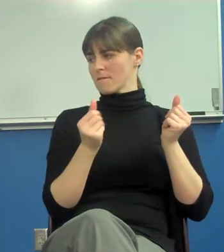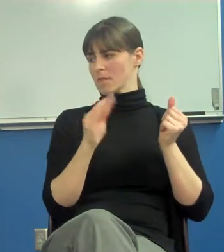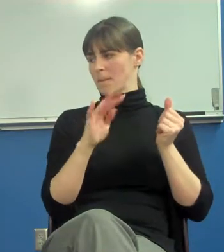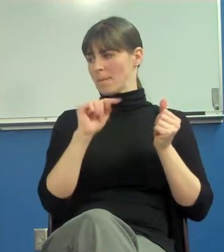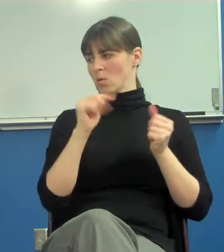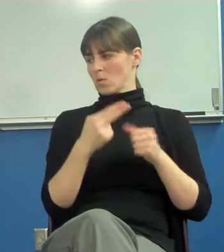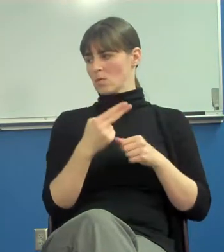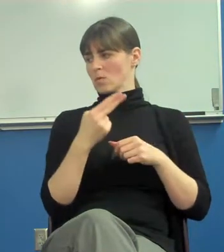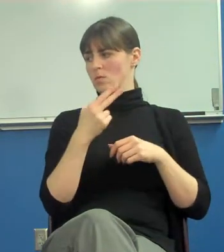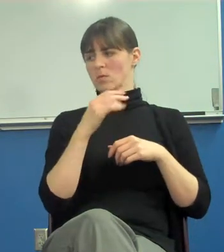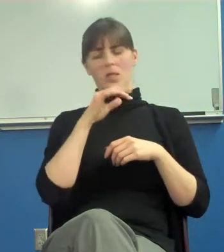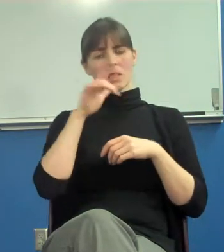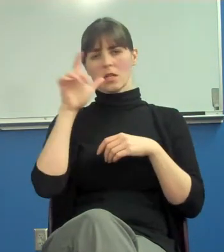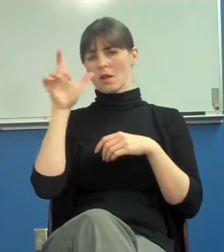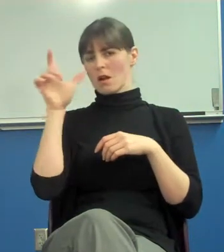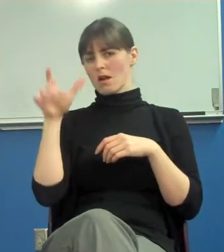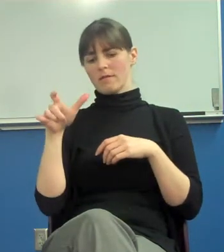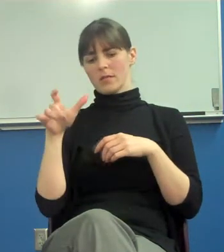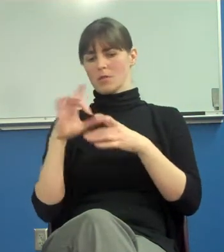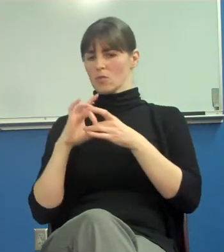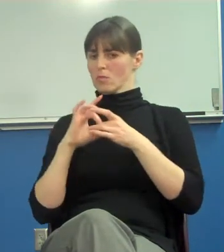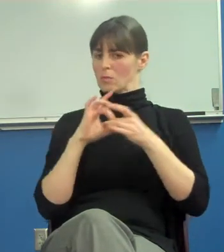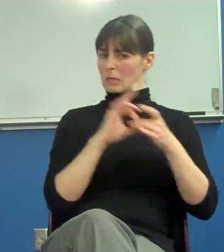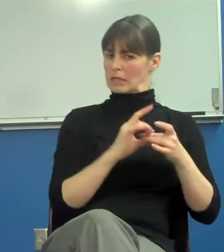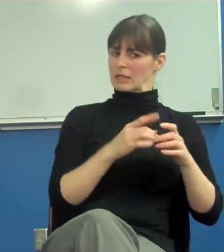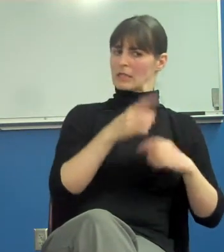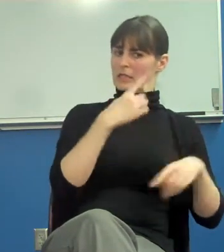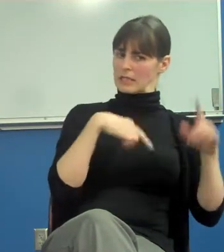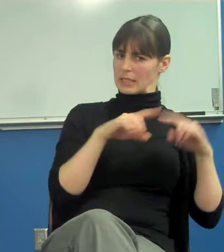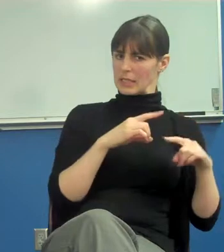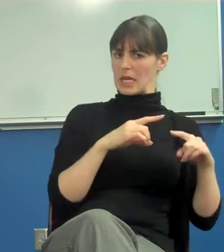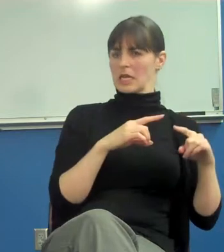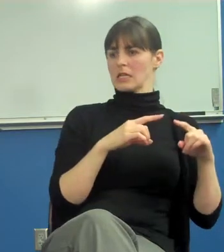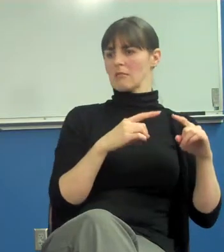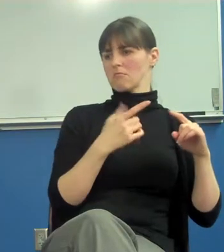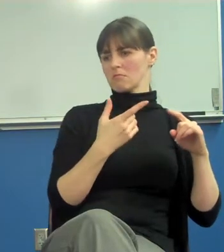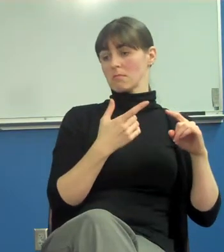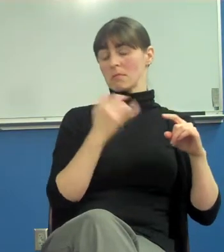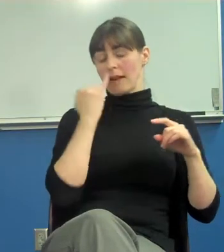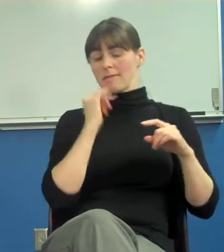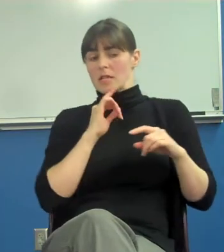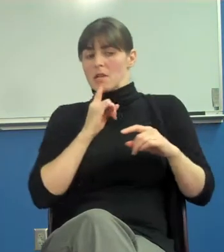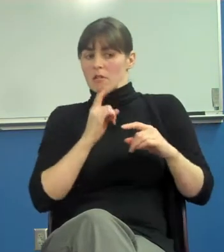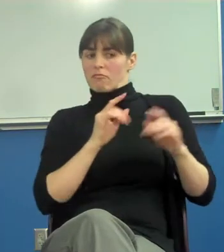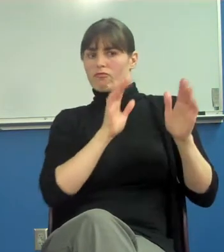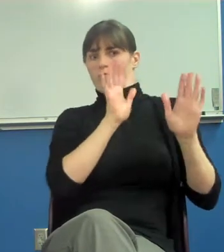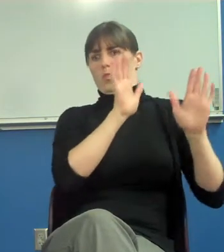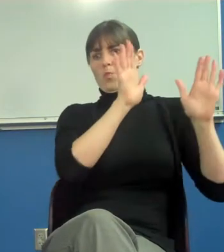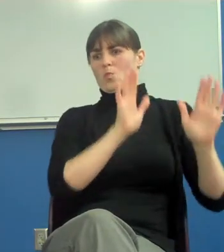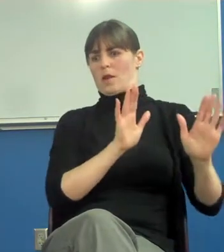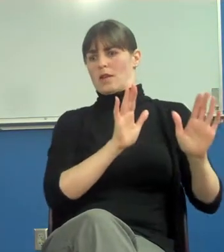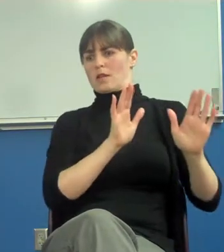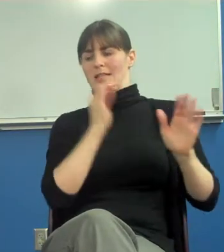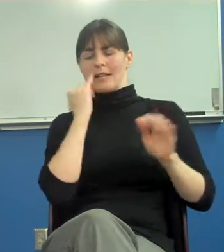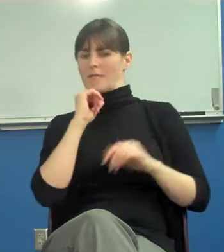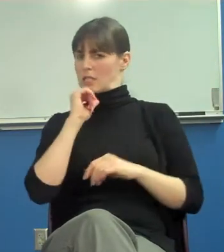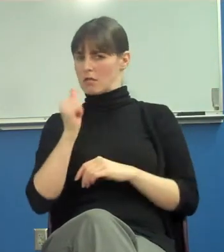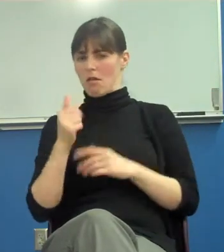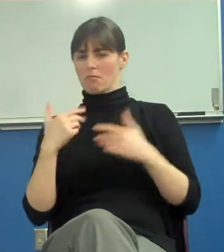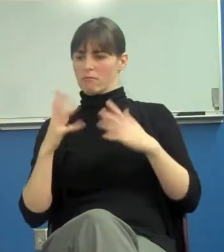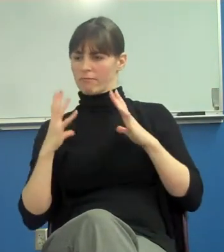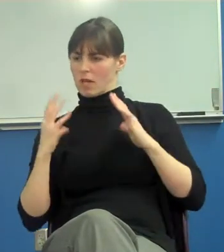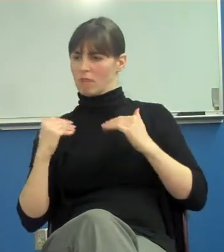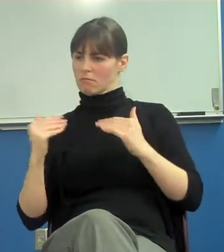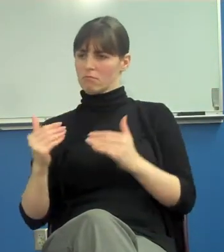doesn't have to be, sign language related. If it is, awesome. If it's not, that's fine. Just any good